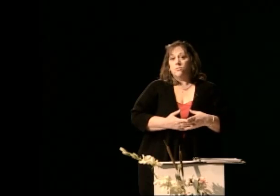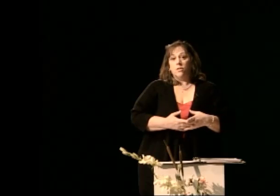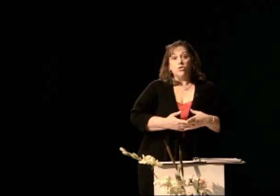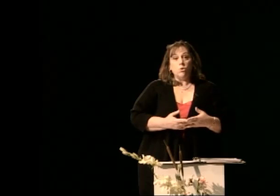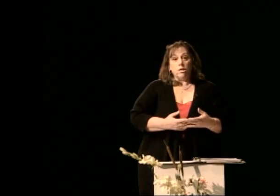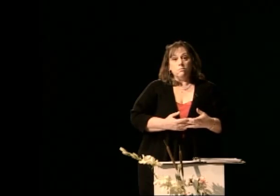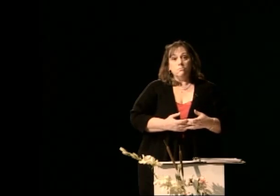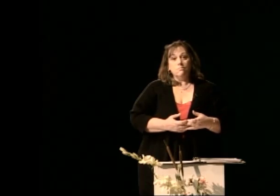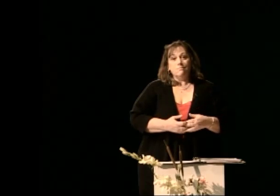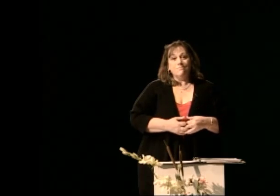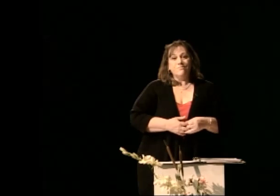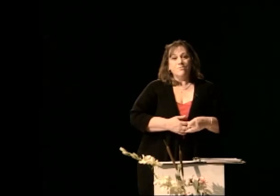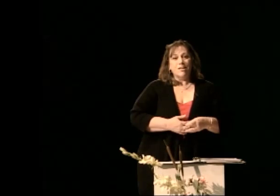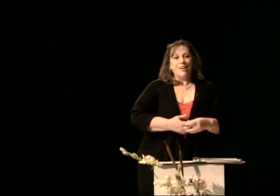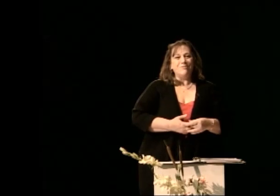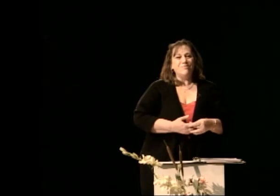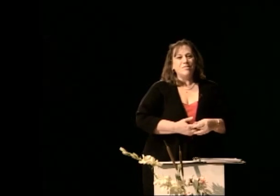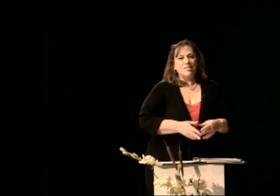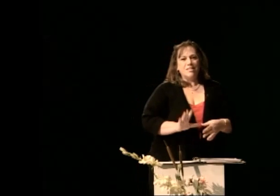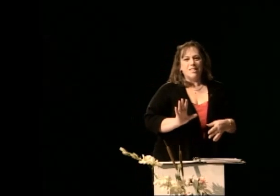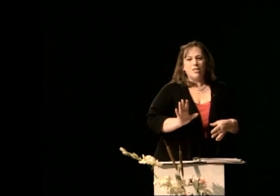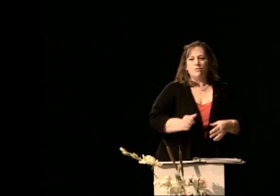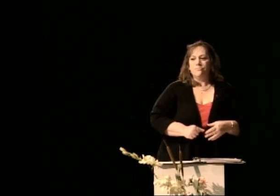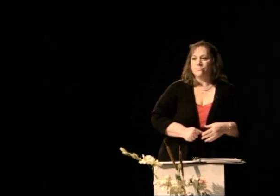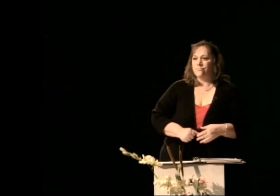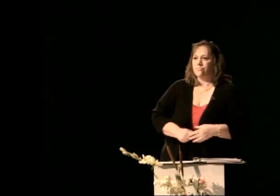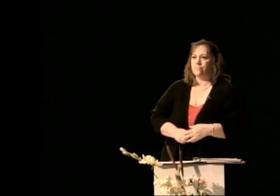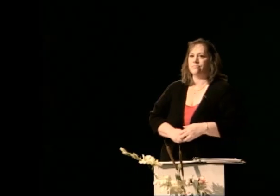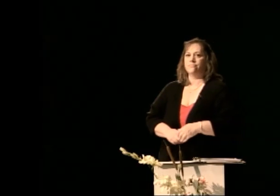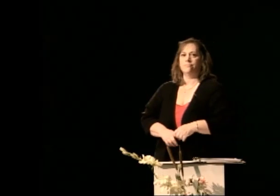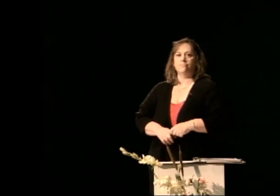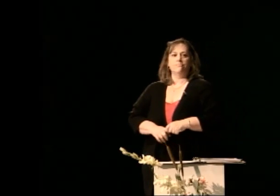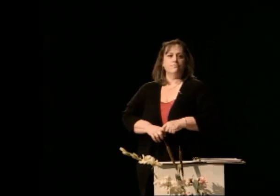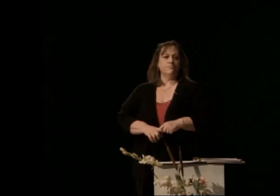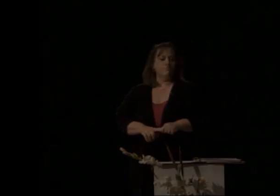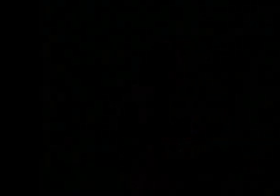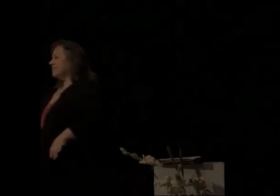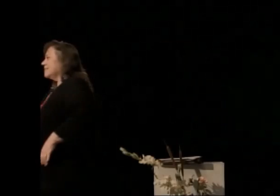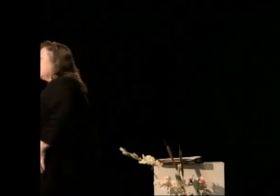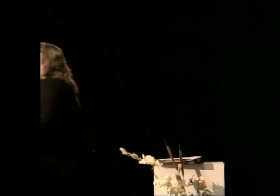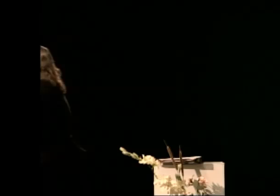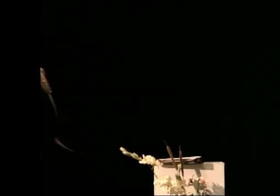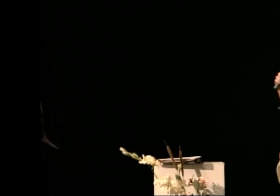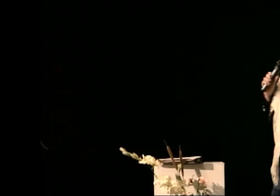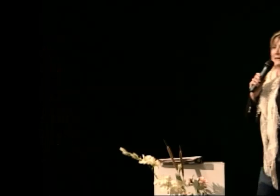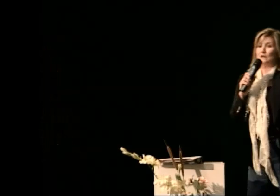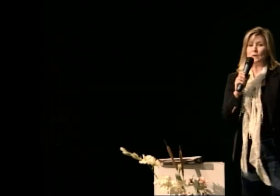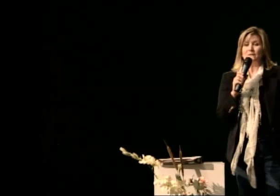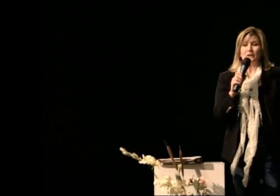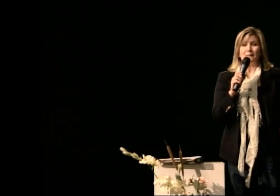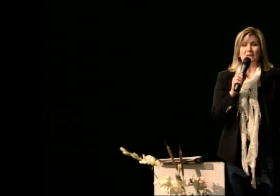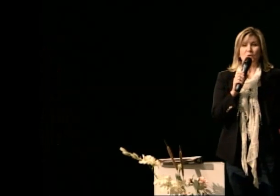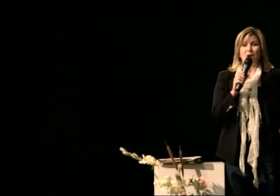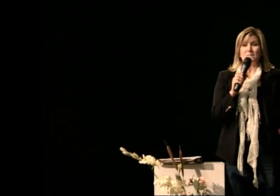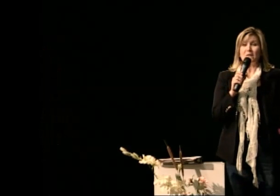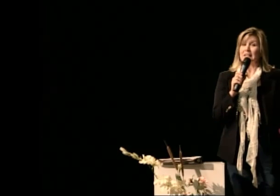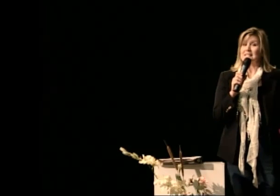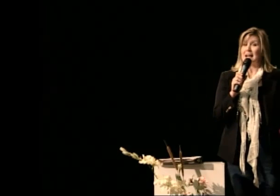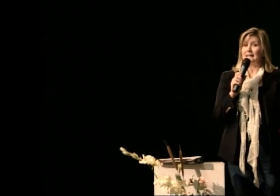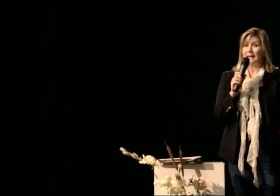enjoy it. Okay, thank you. Well, would like to thank everyone for coming to our American Sign